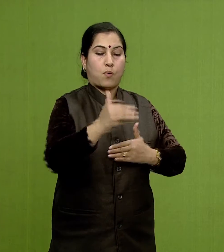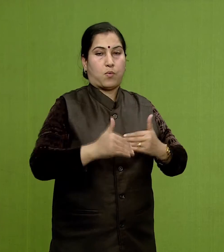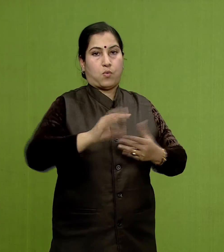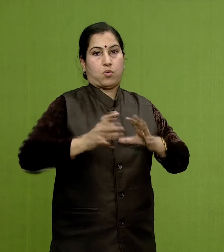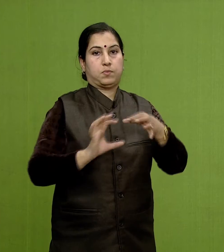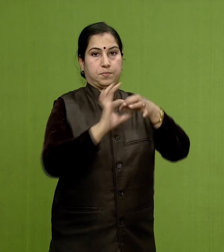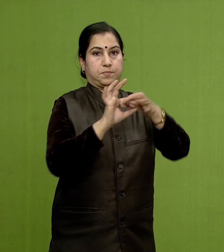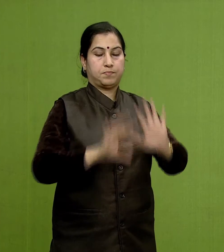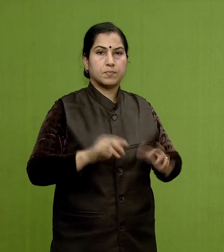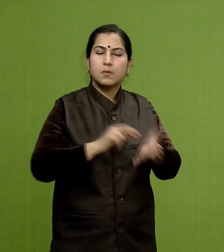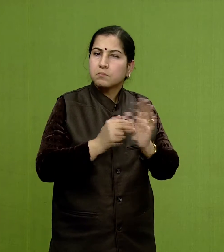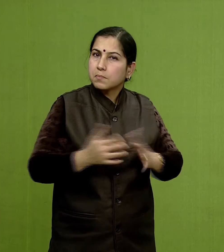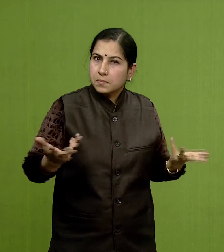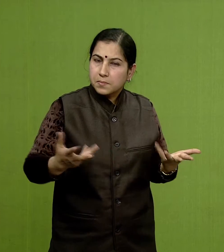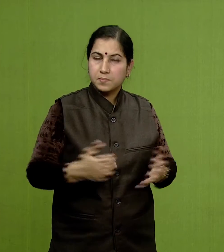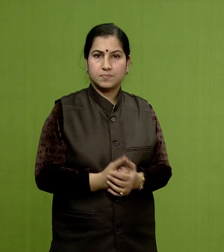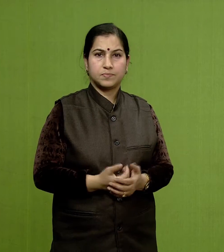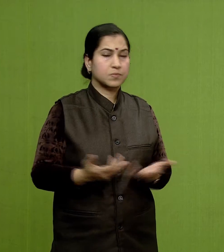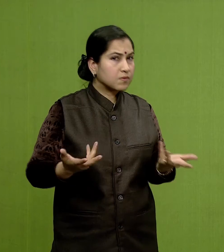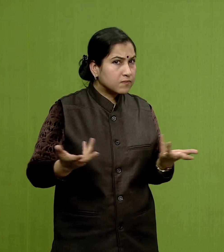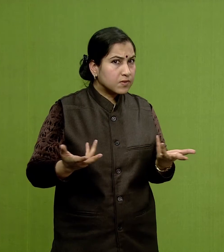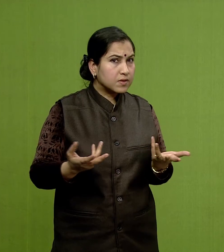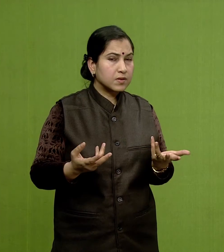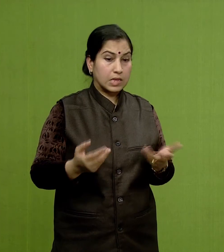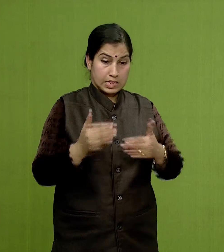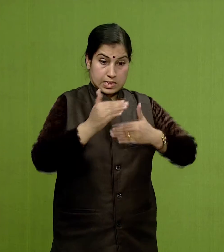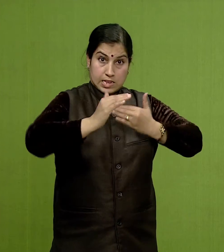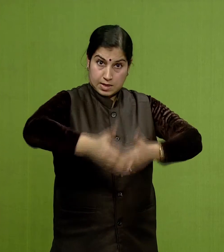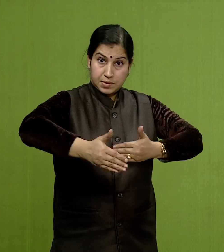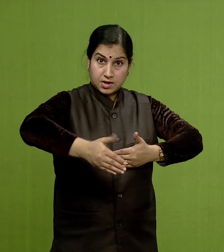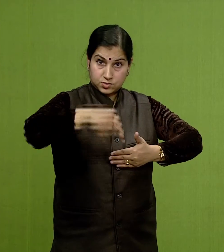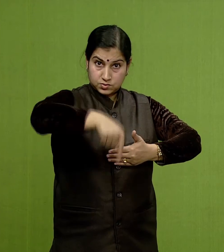It means because of limitation in heredity,